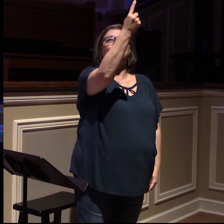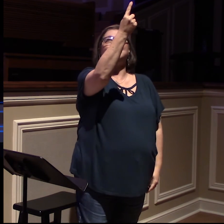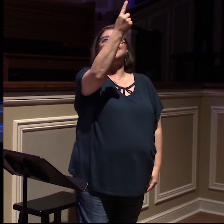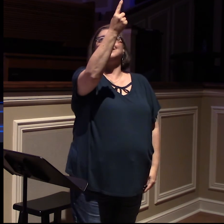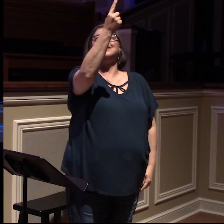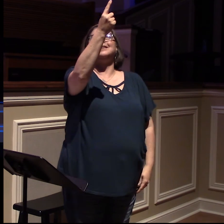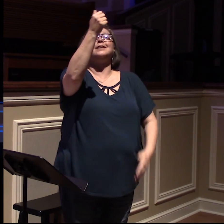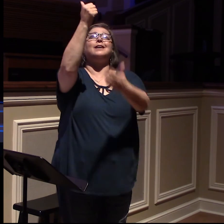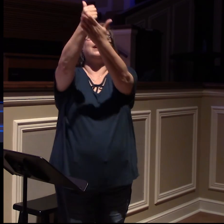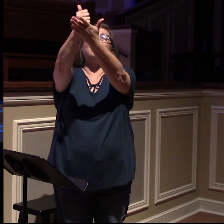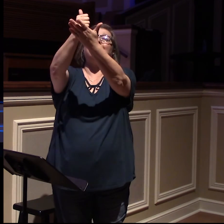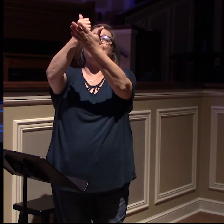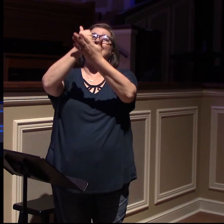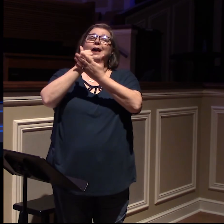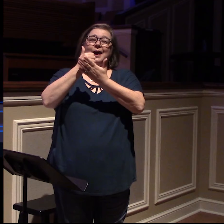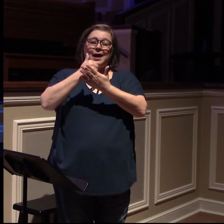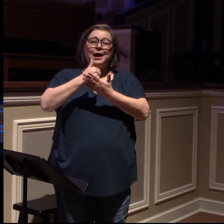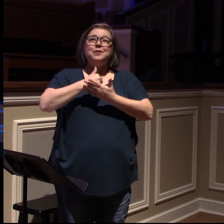you. Open up.